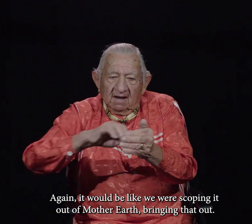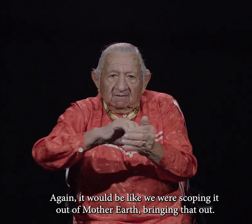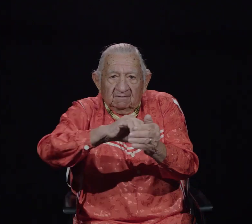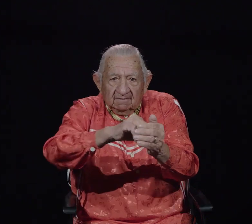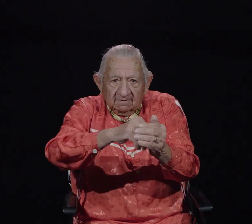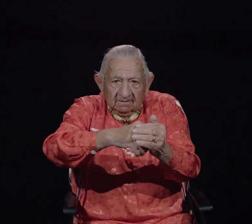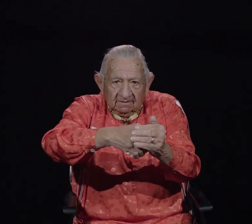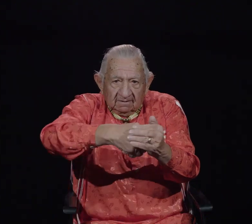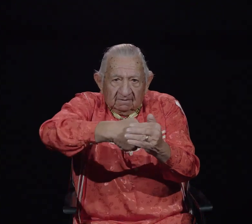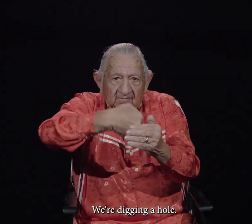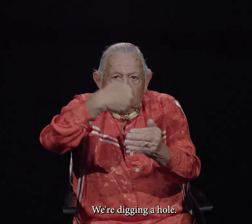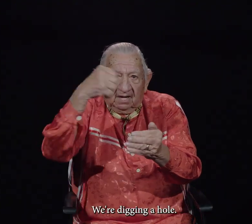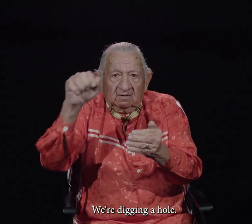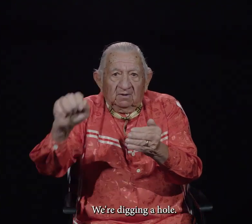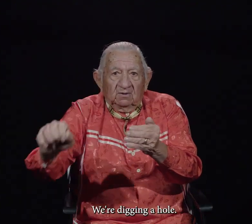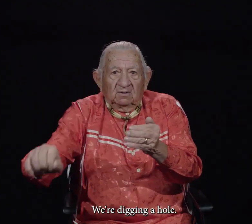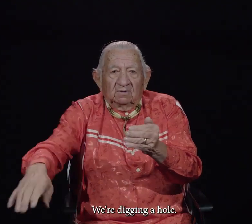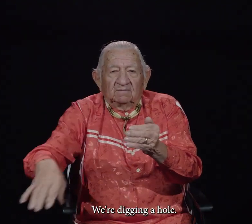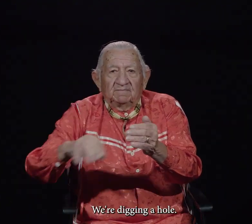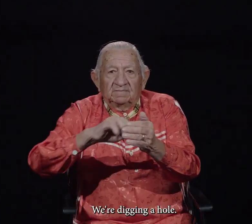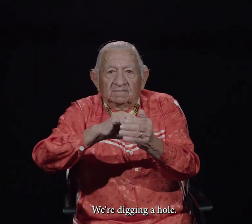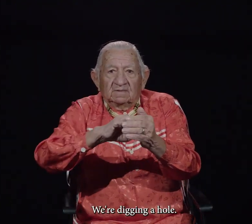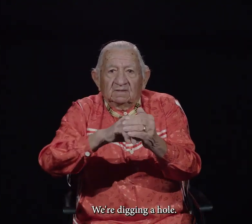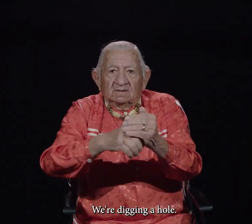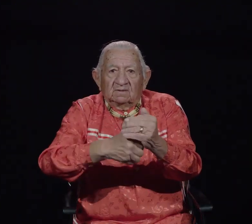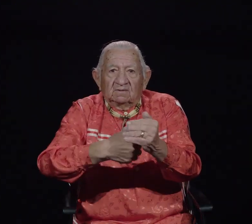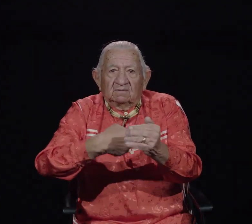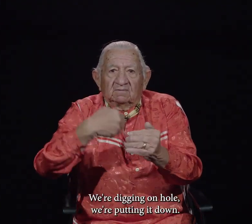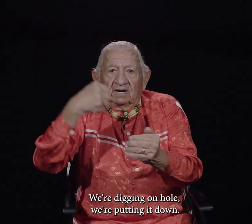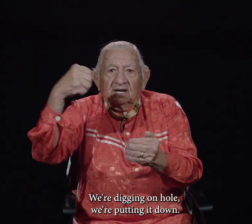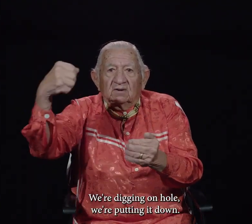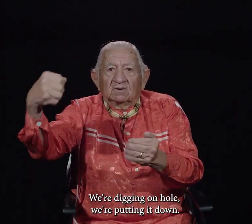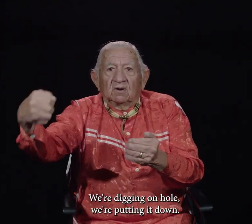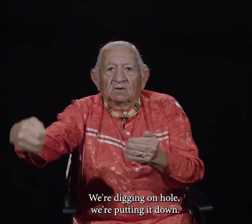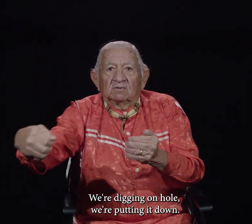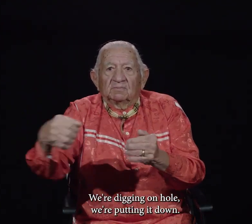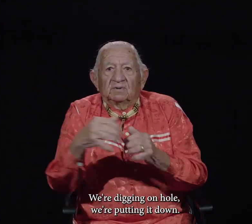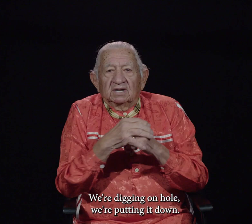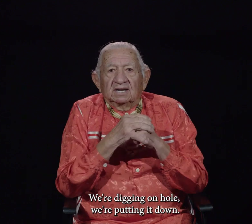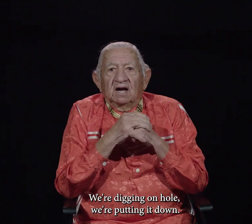out. We're digging a hole. We're digging a hole. We're putting it down.